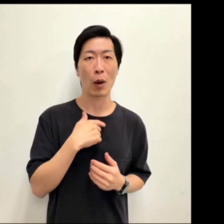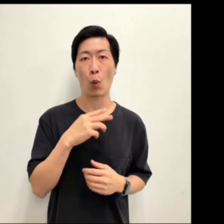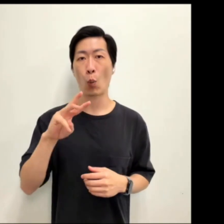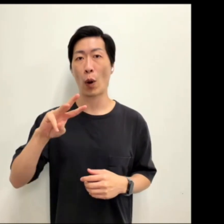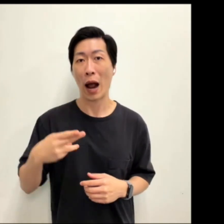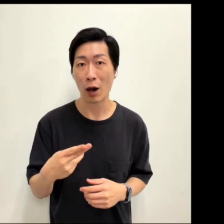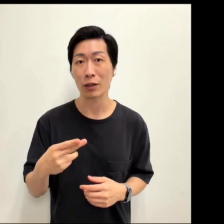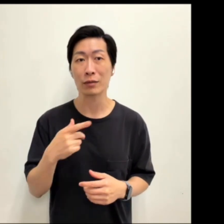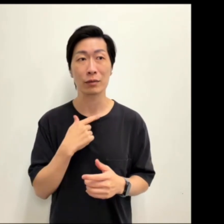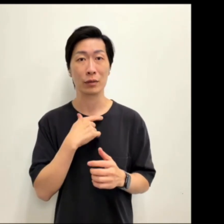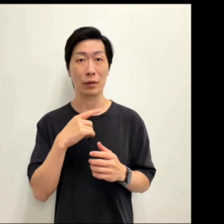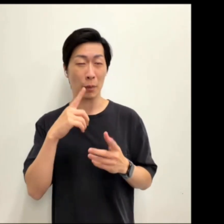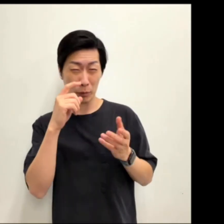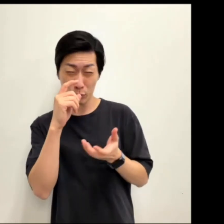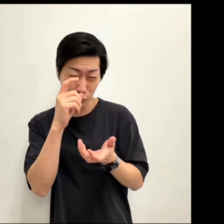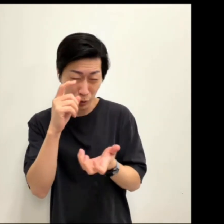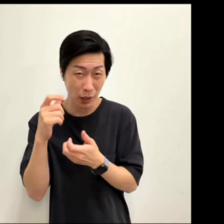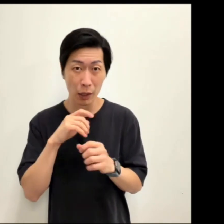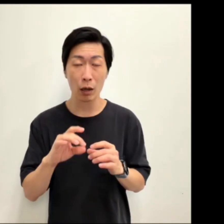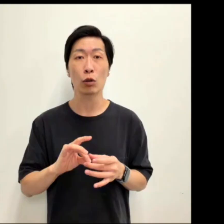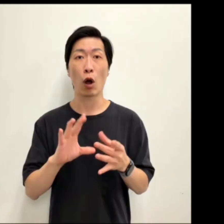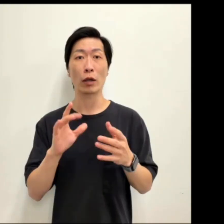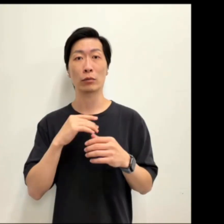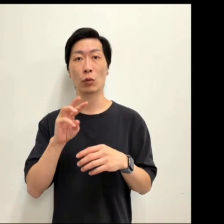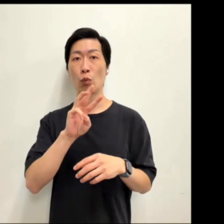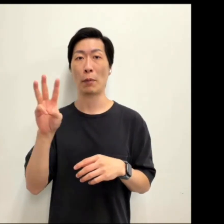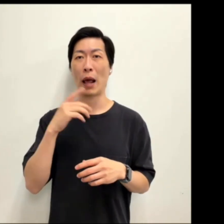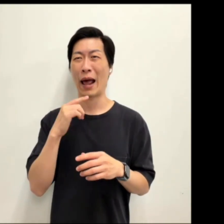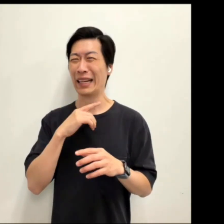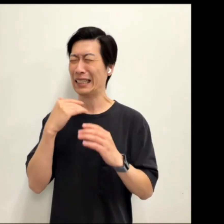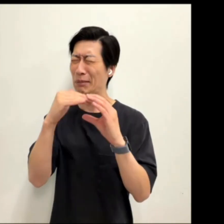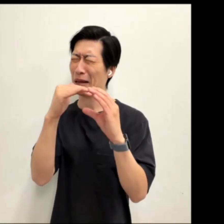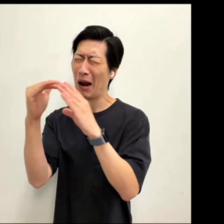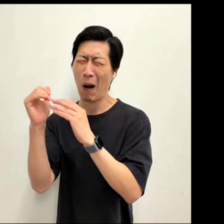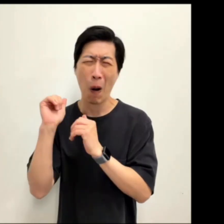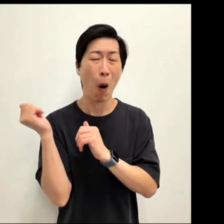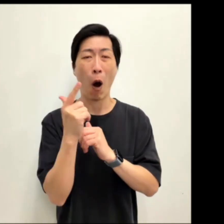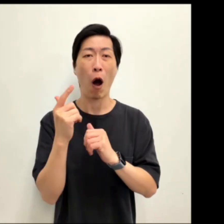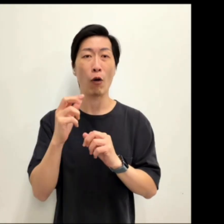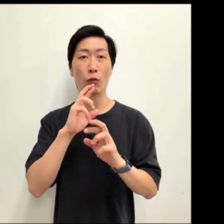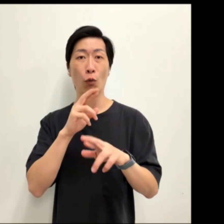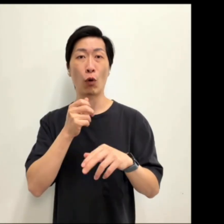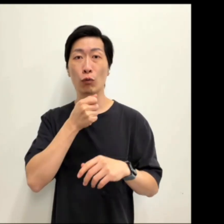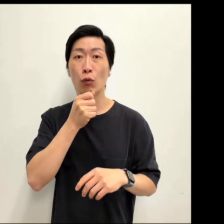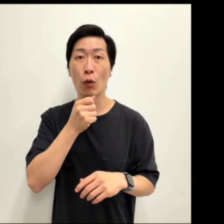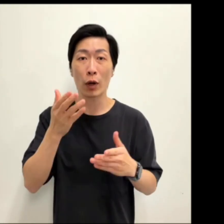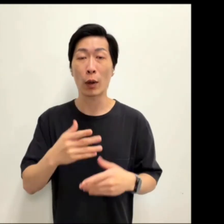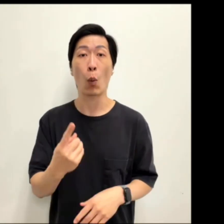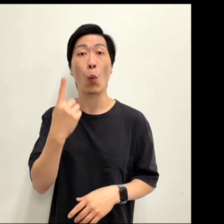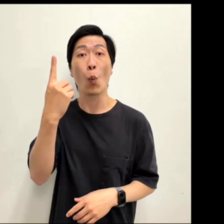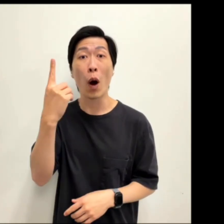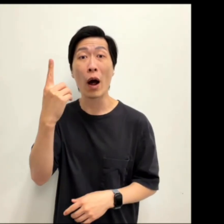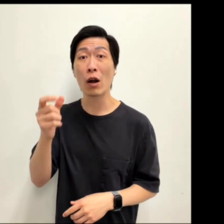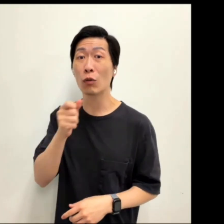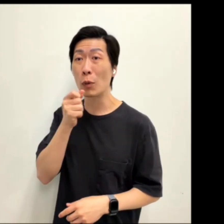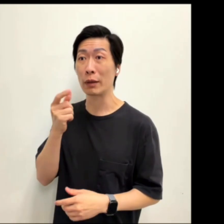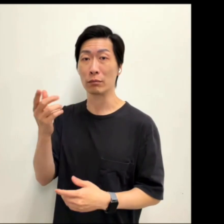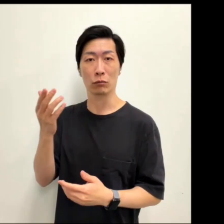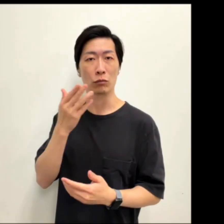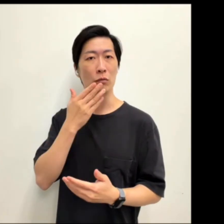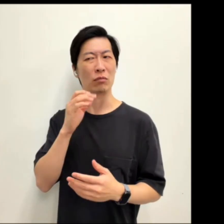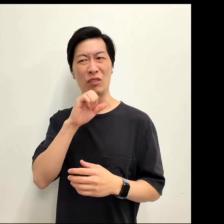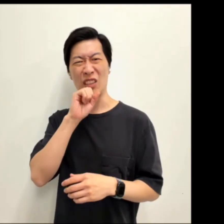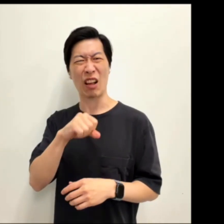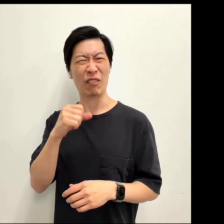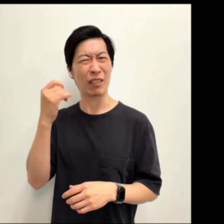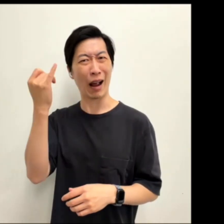We took pictures of it. We launched a website. And I emailed all the reporters I could find. And one of them